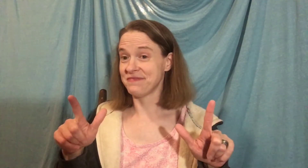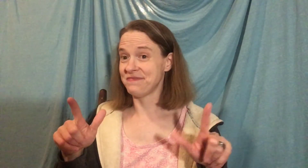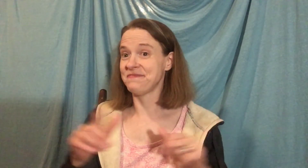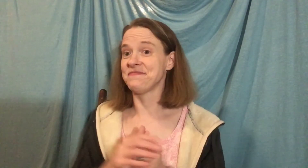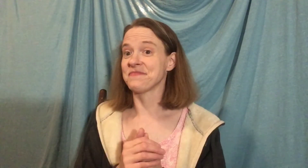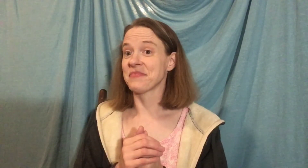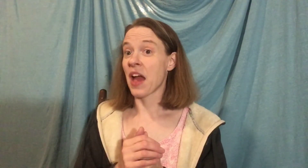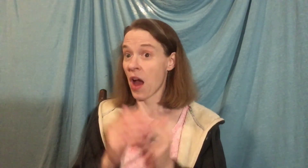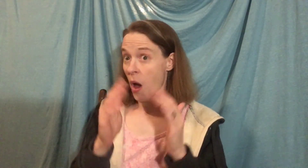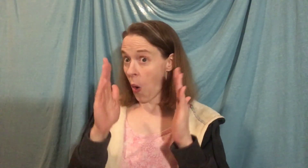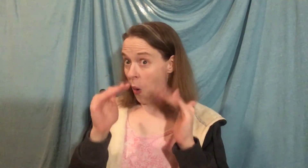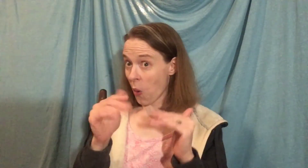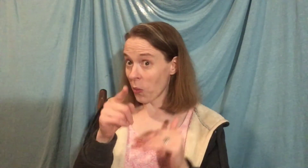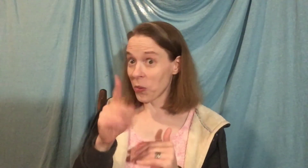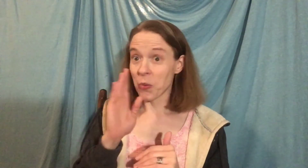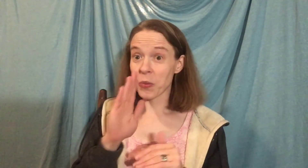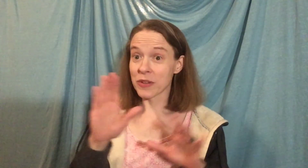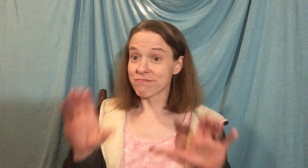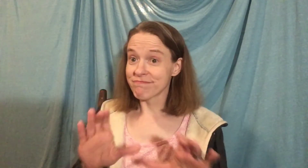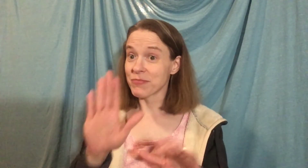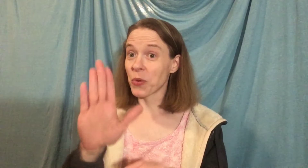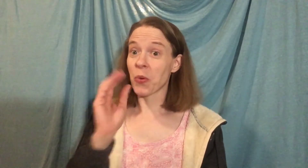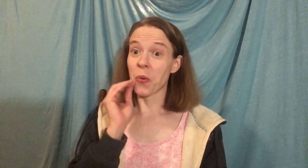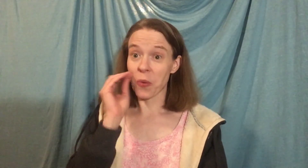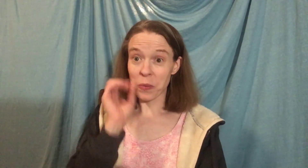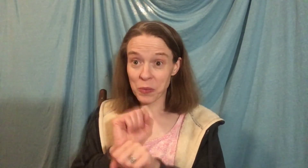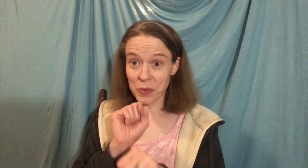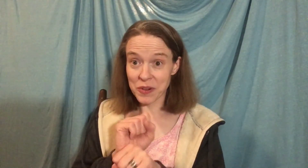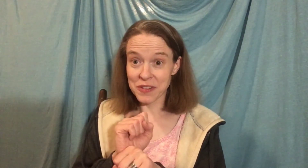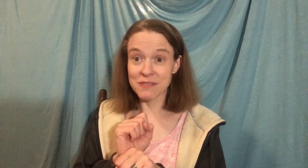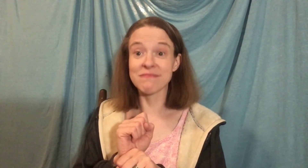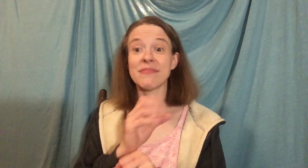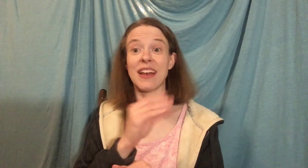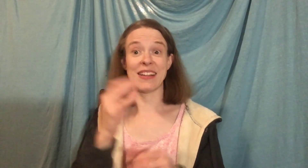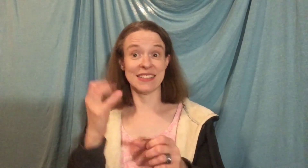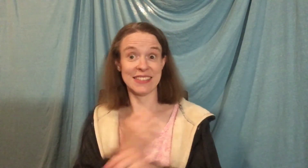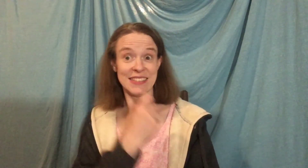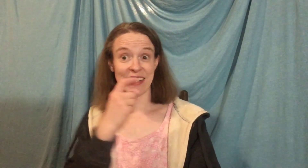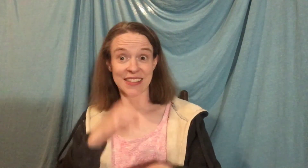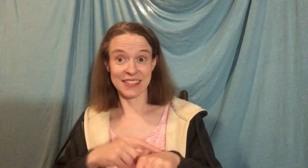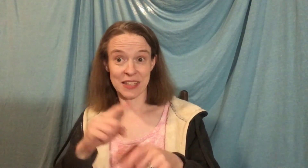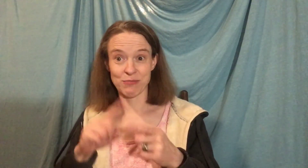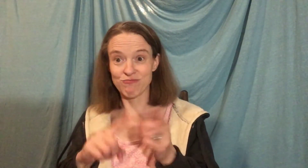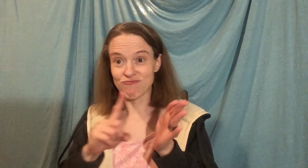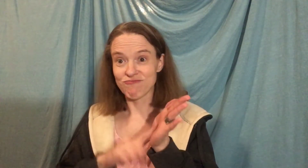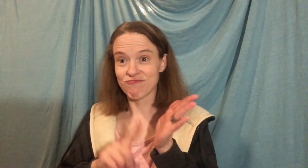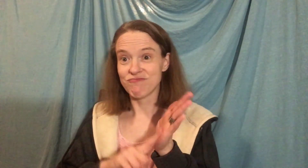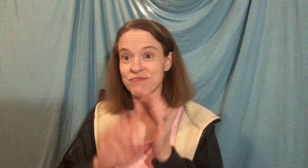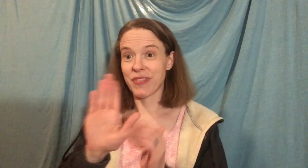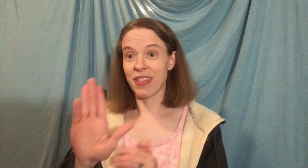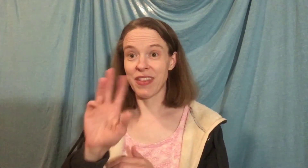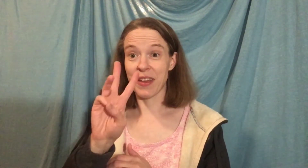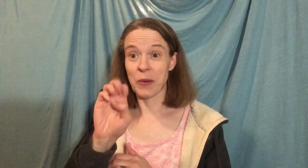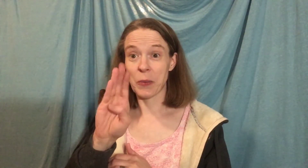into American Sign Language. I hope you will do your homework and take time to